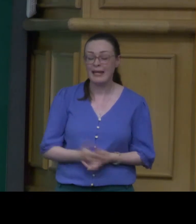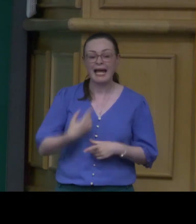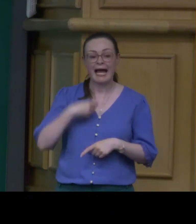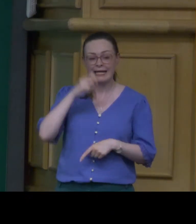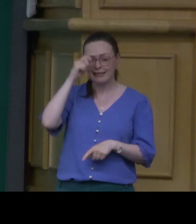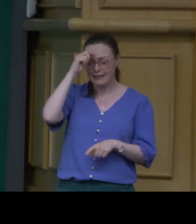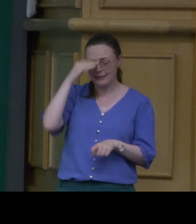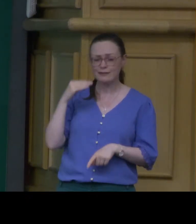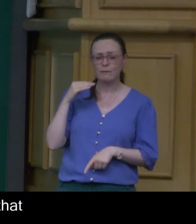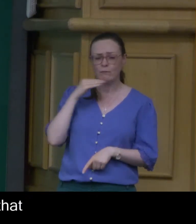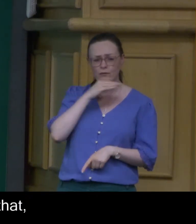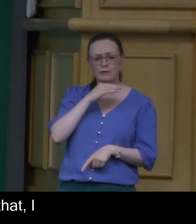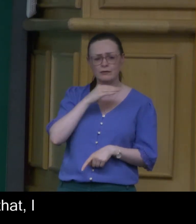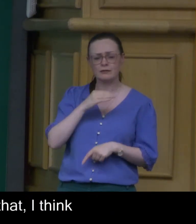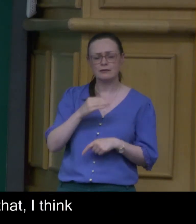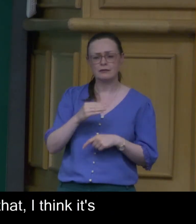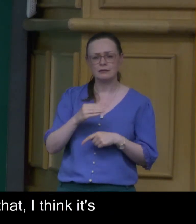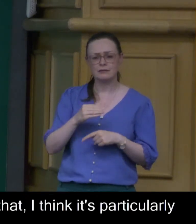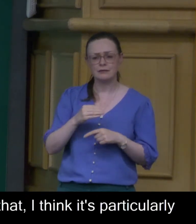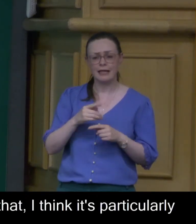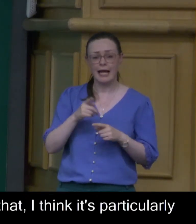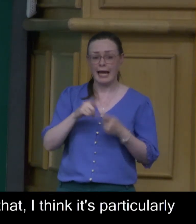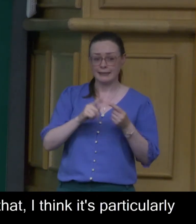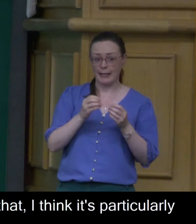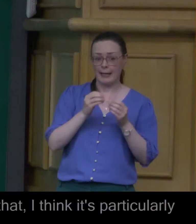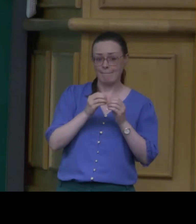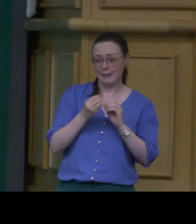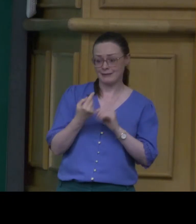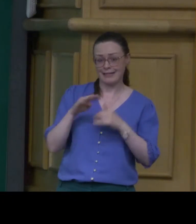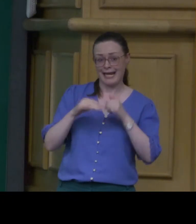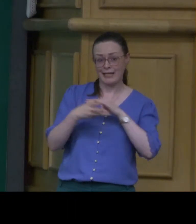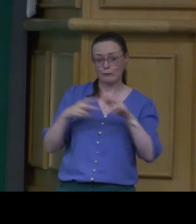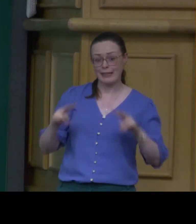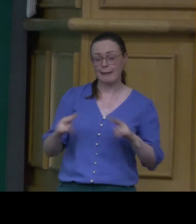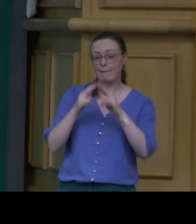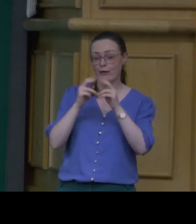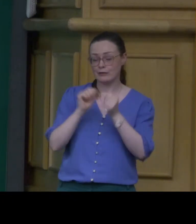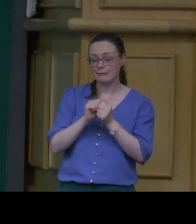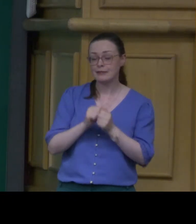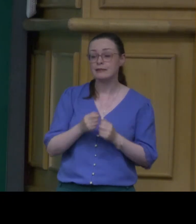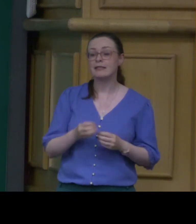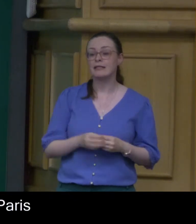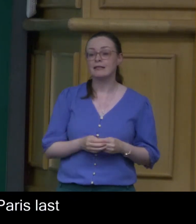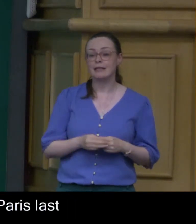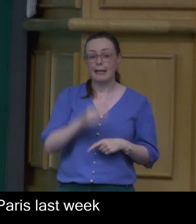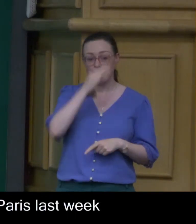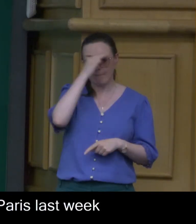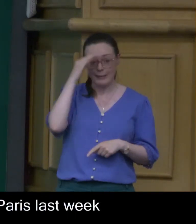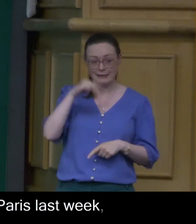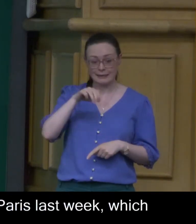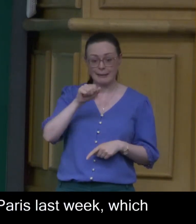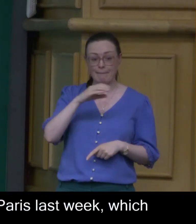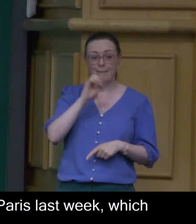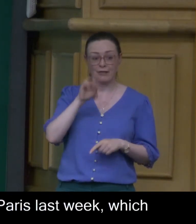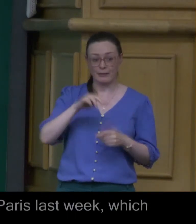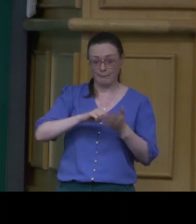it's particularly important, and I said this at the summit in Paris last week, which President Macron organised, that